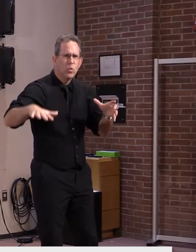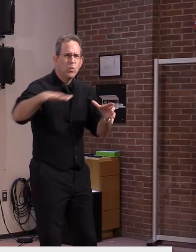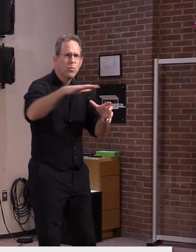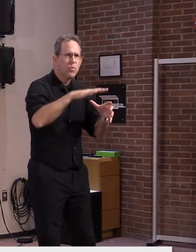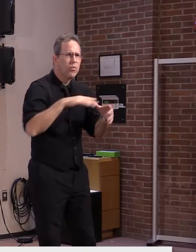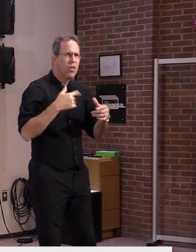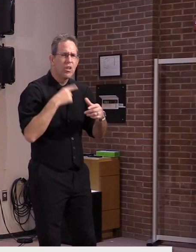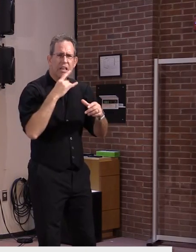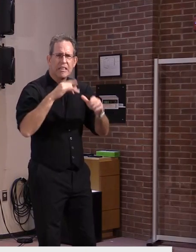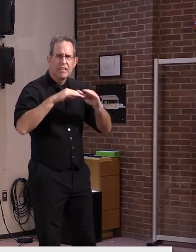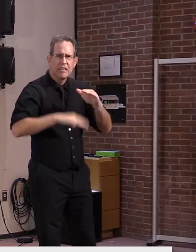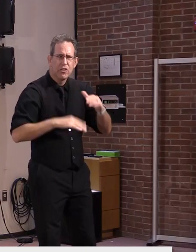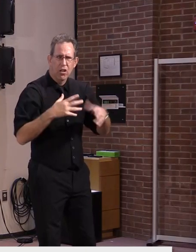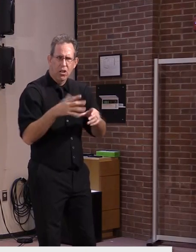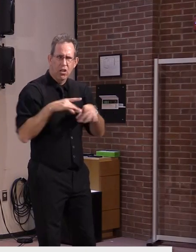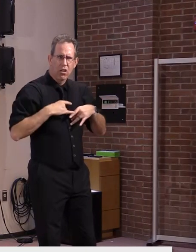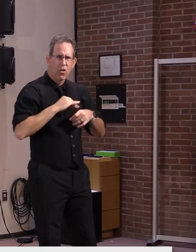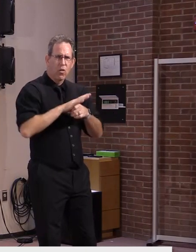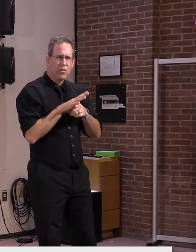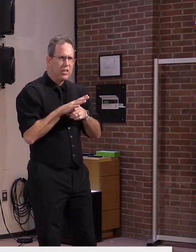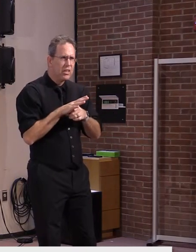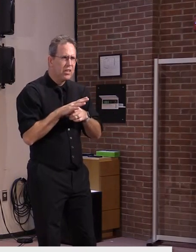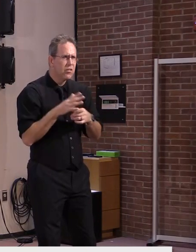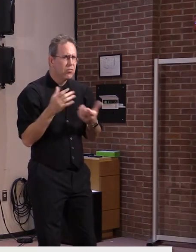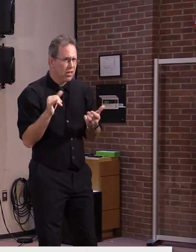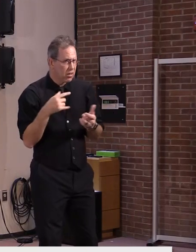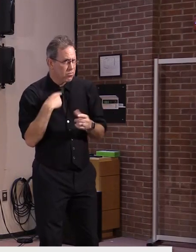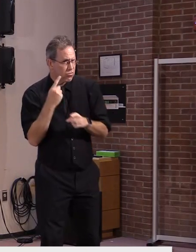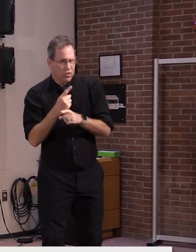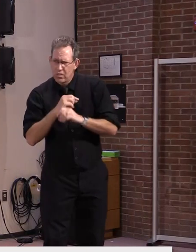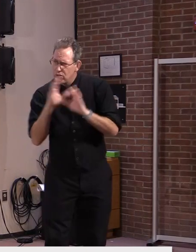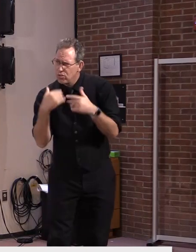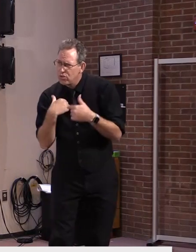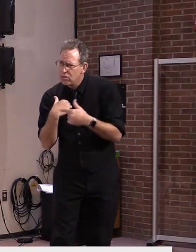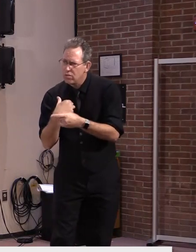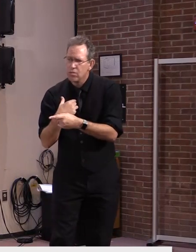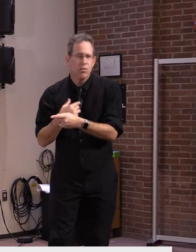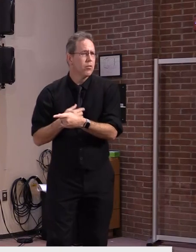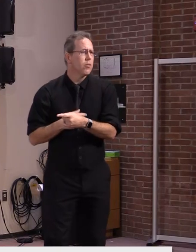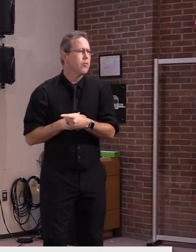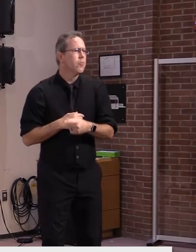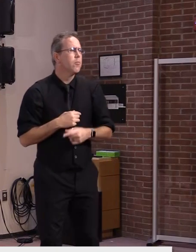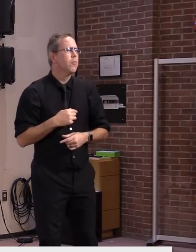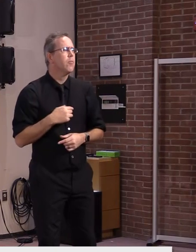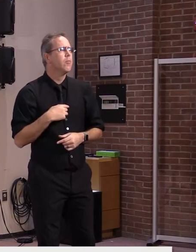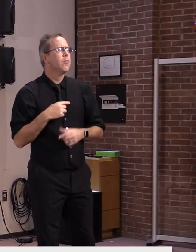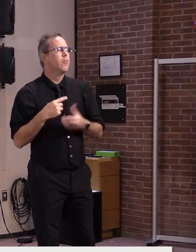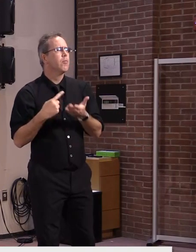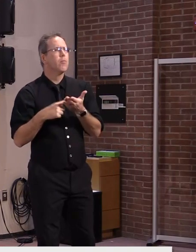see the accuracy of that. Yeah, Tim, we have a chart on that, I think, and